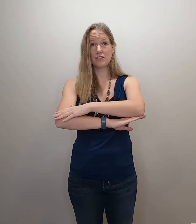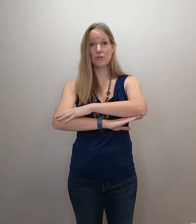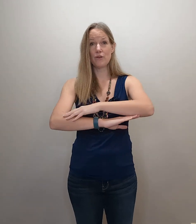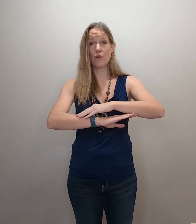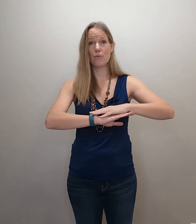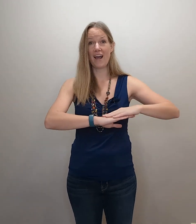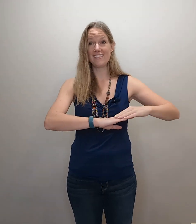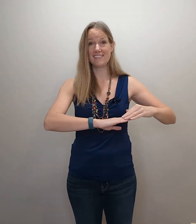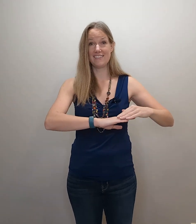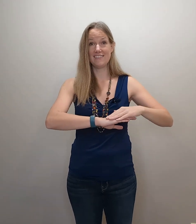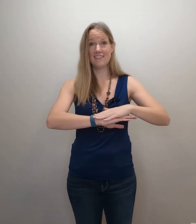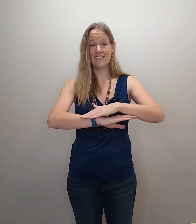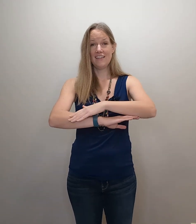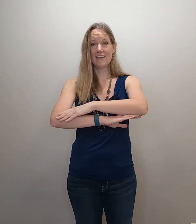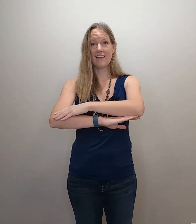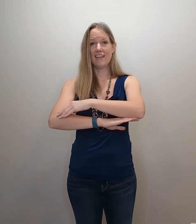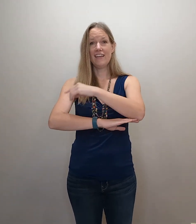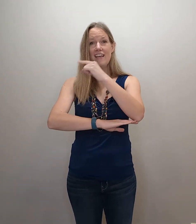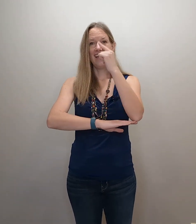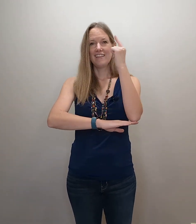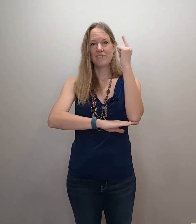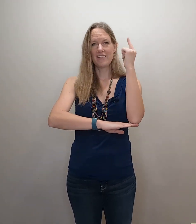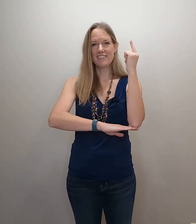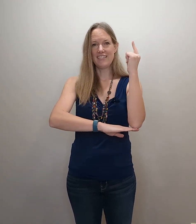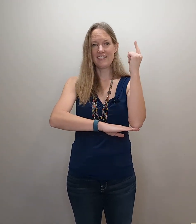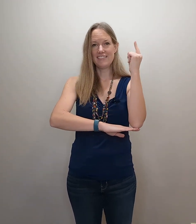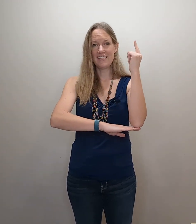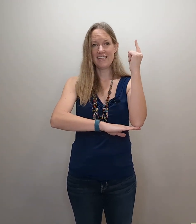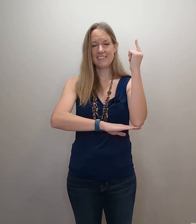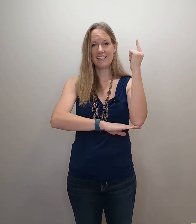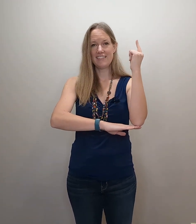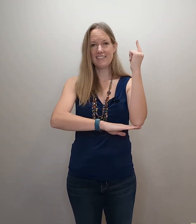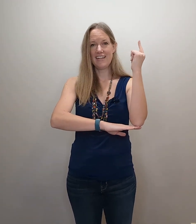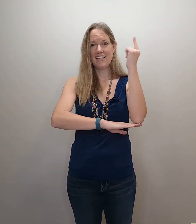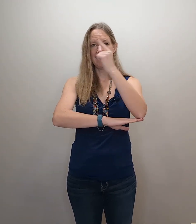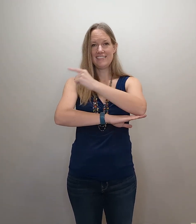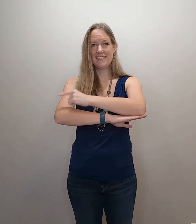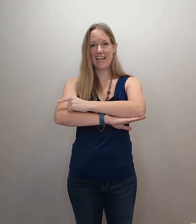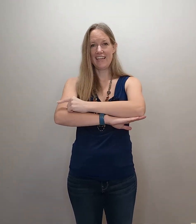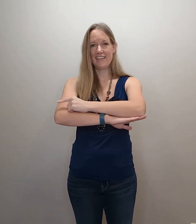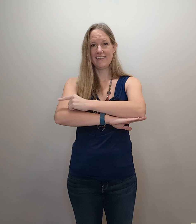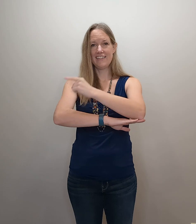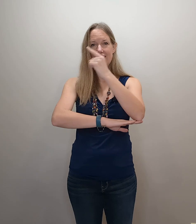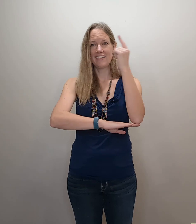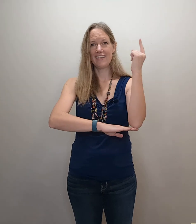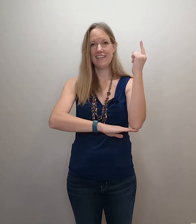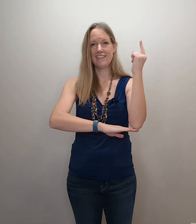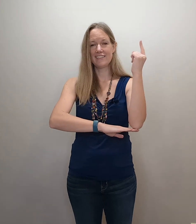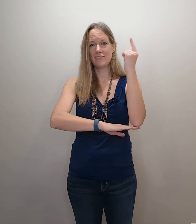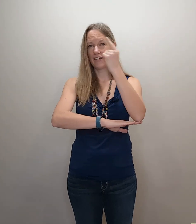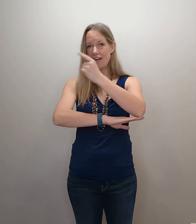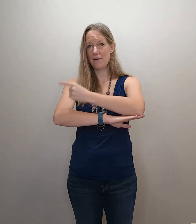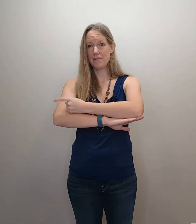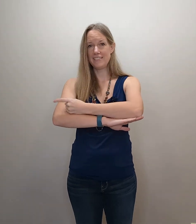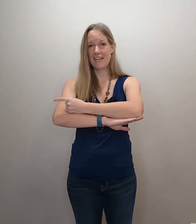to show the horizon, okay? And then we're gonna take this hand here, day, okay? Index finger up,